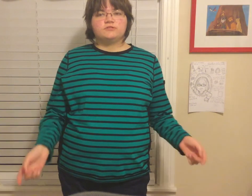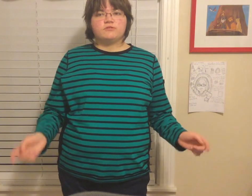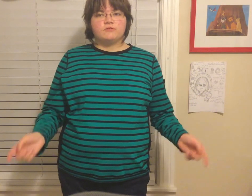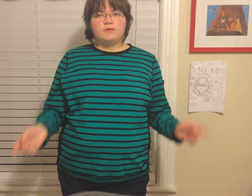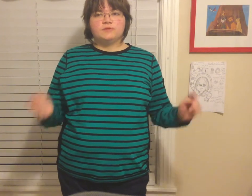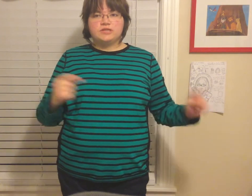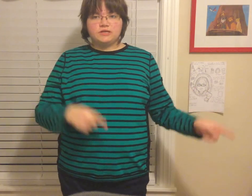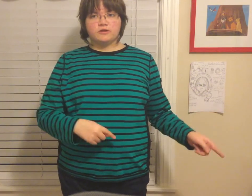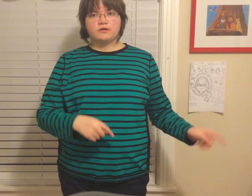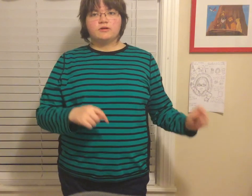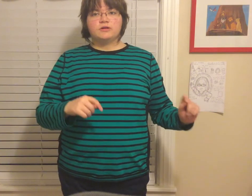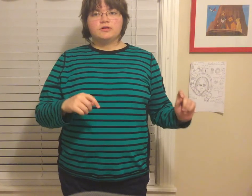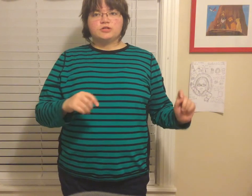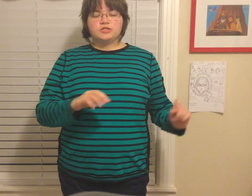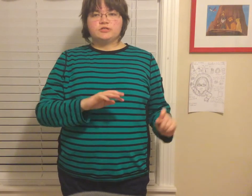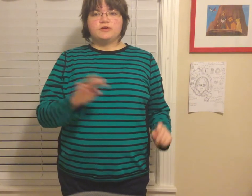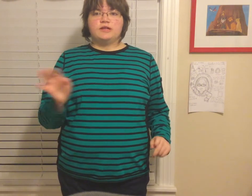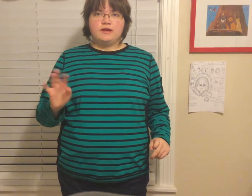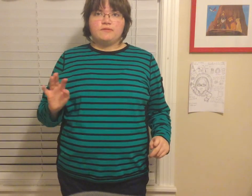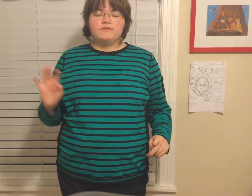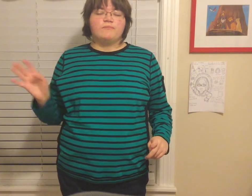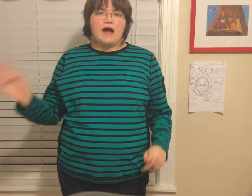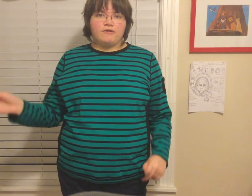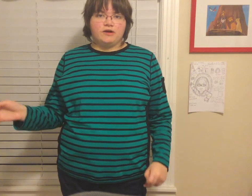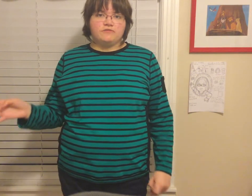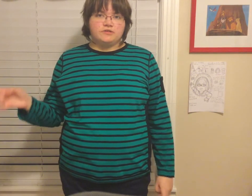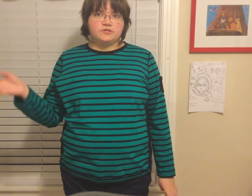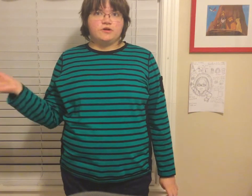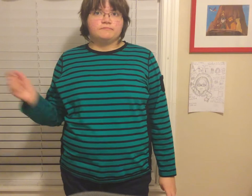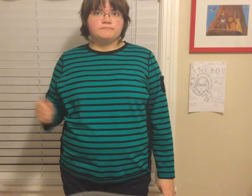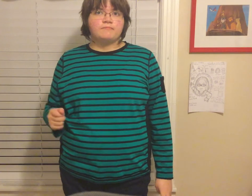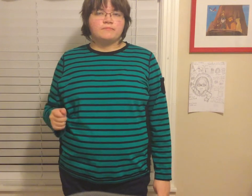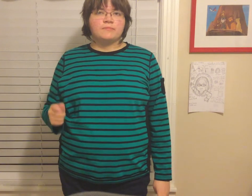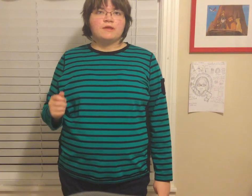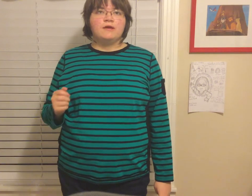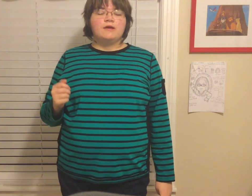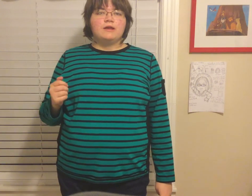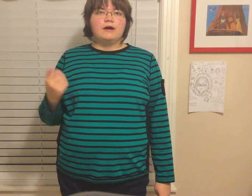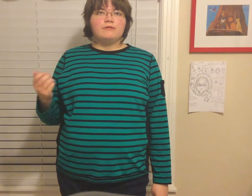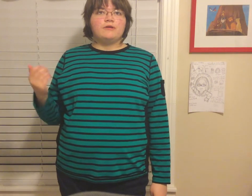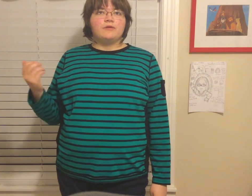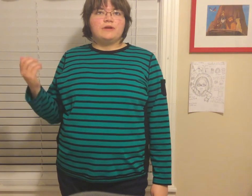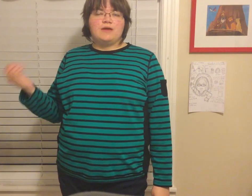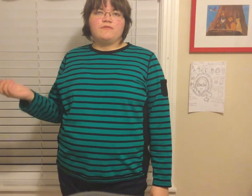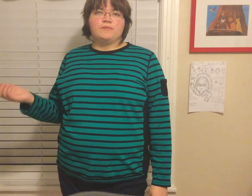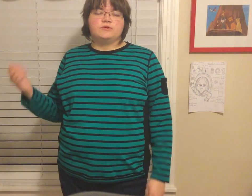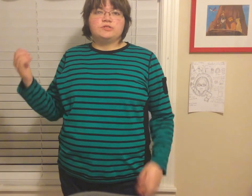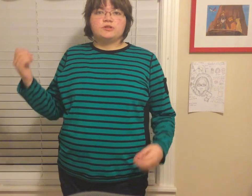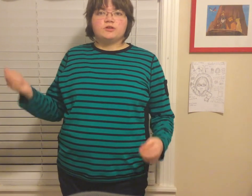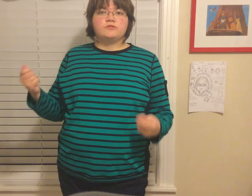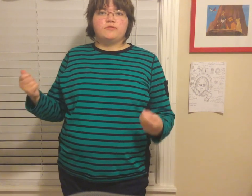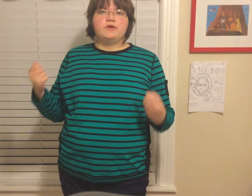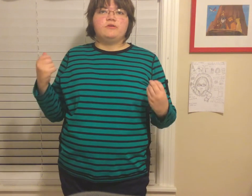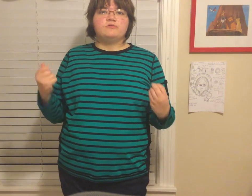Central 3 in particular, she's created, like, different backgrounds for each song. Now, other than her being a game developer, she's also known to be a huge